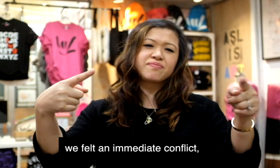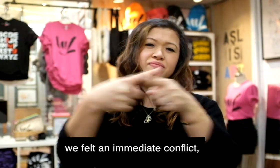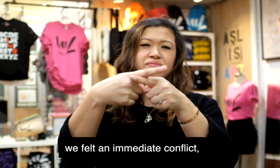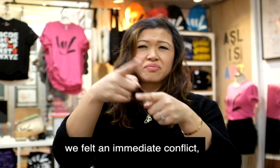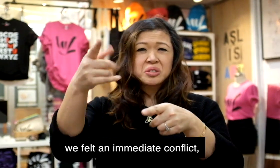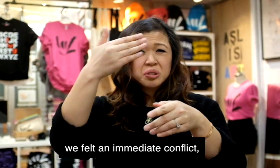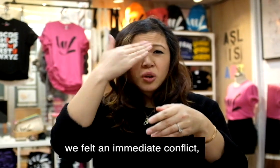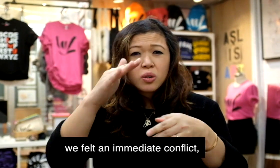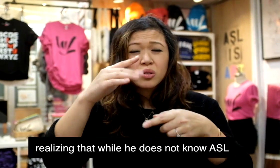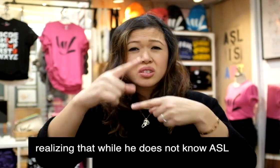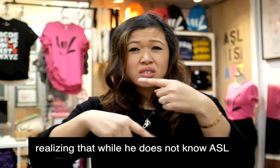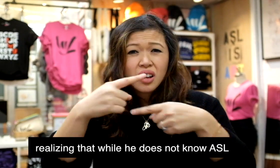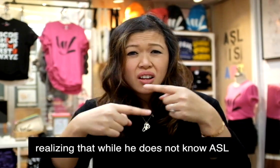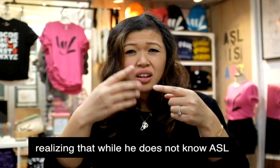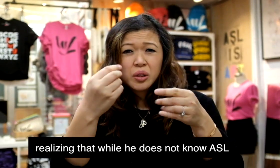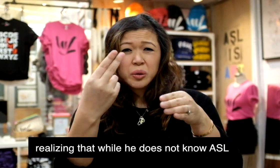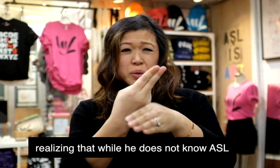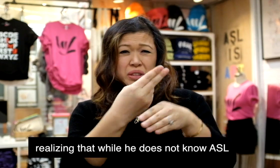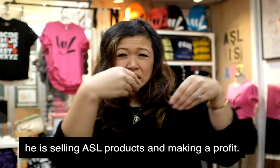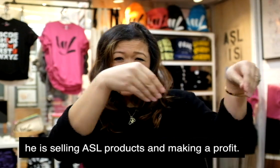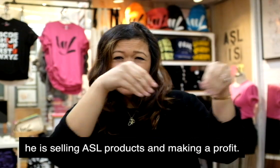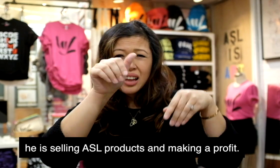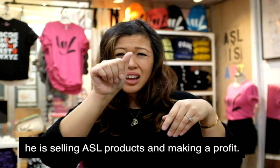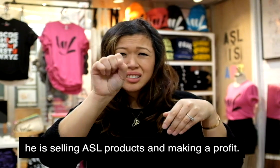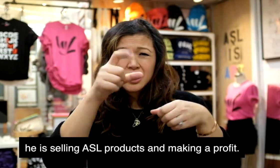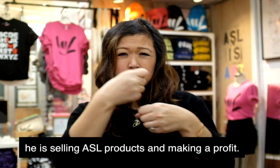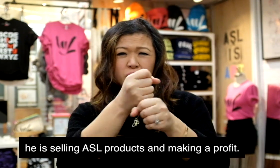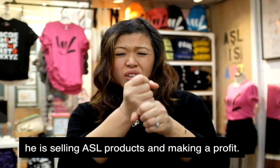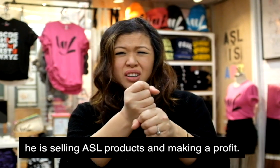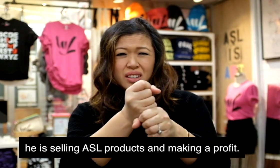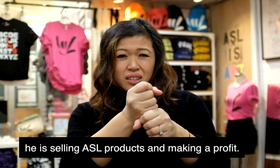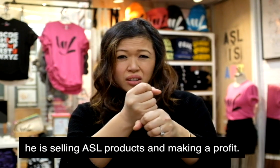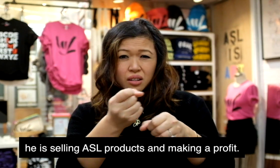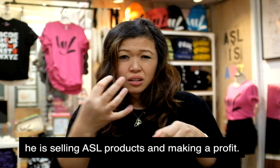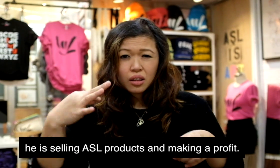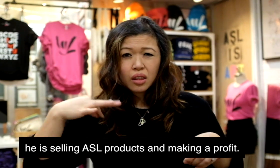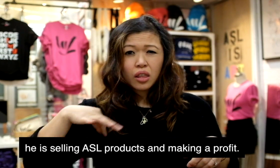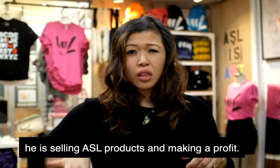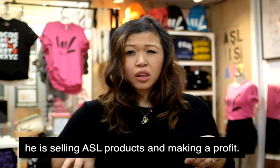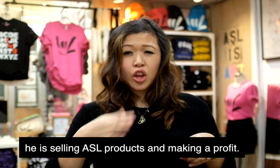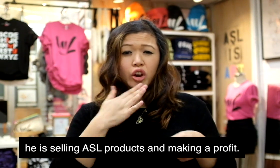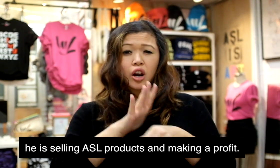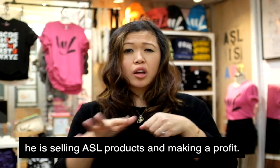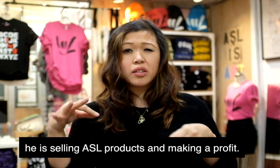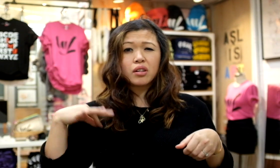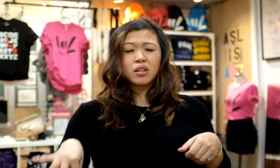that point, we just felt an immediate conflict, realizing that he's selling ASL products and making a profit off this, but not